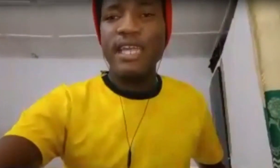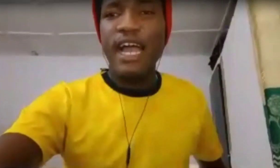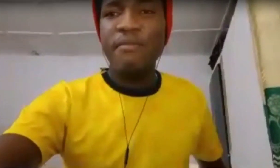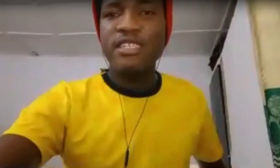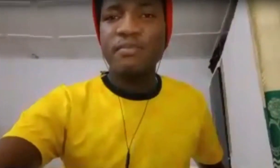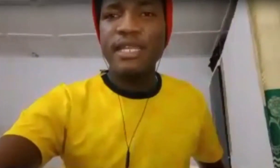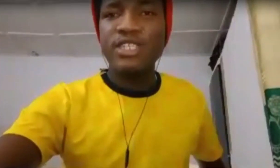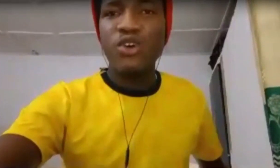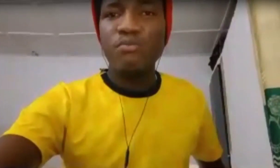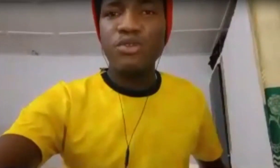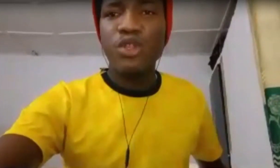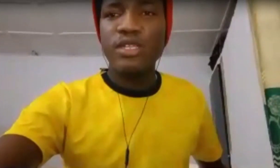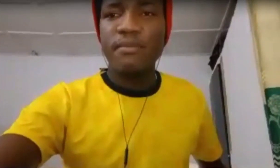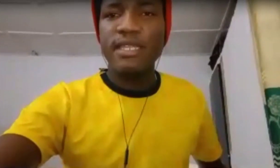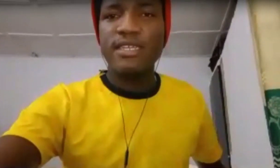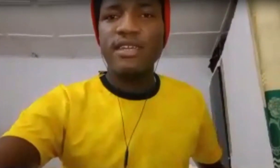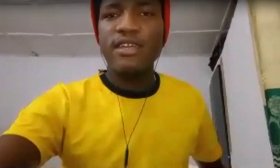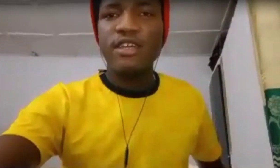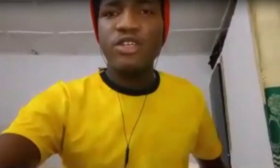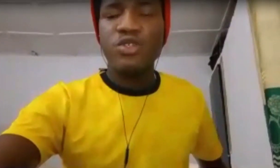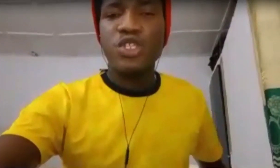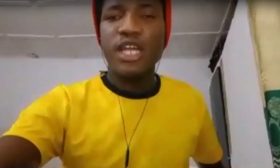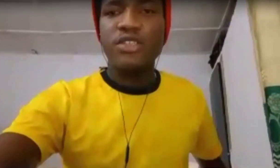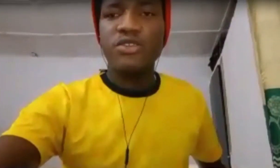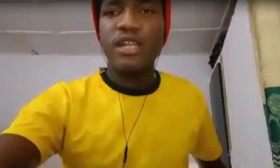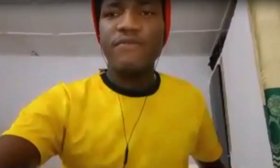Admins, please unmute Lois Amadi so she can turn on her video.